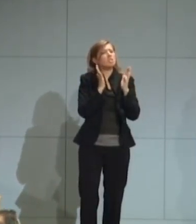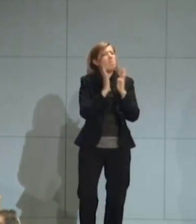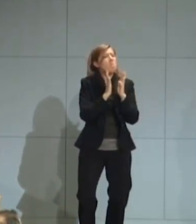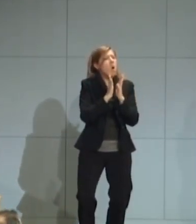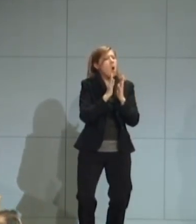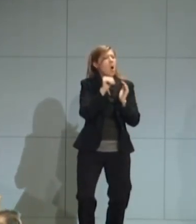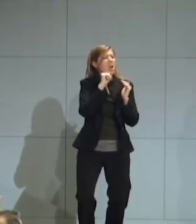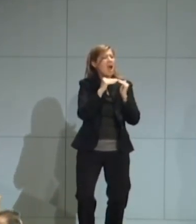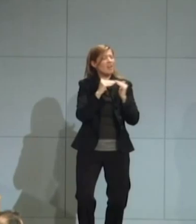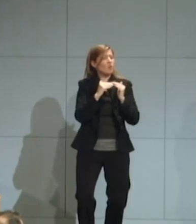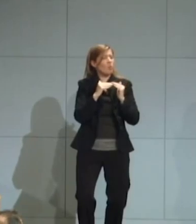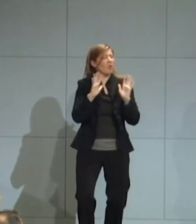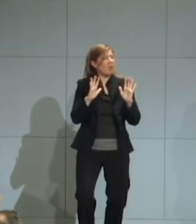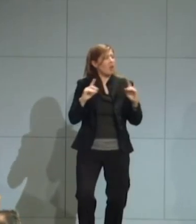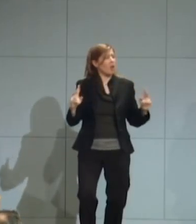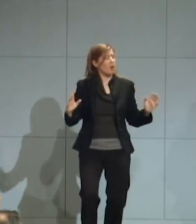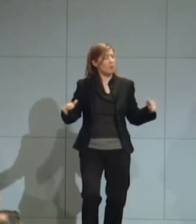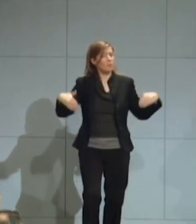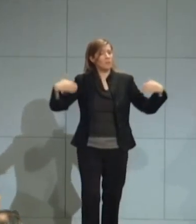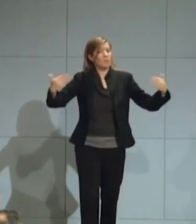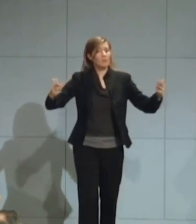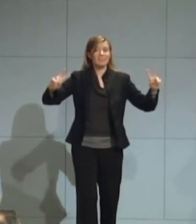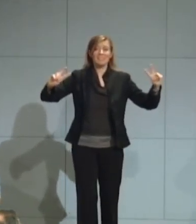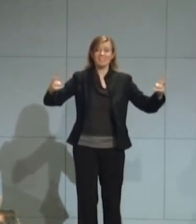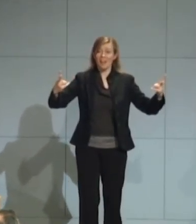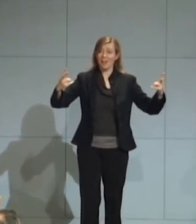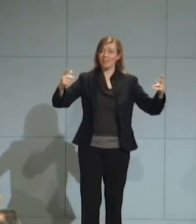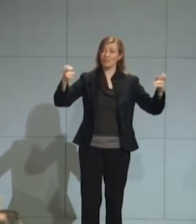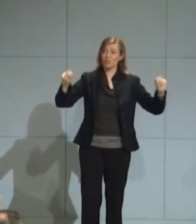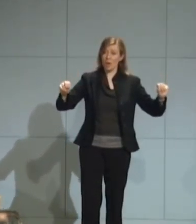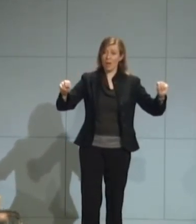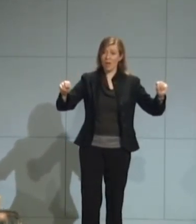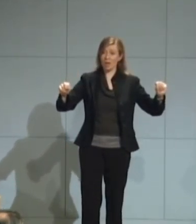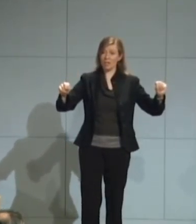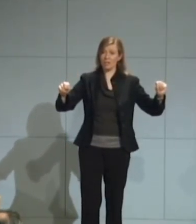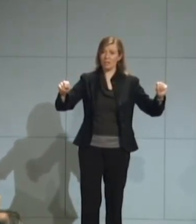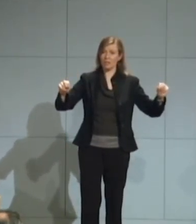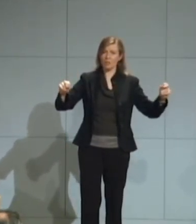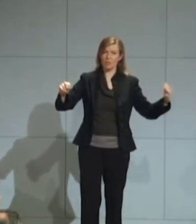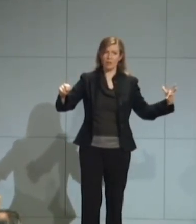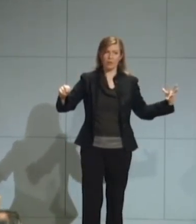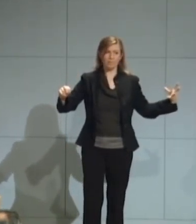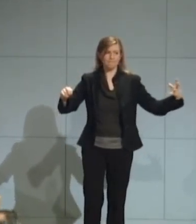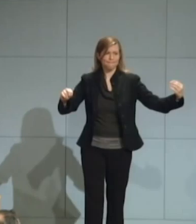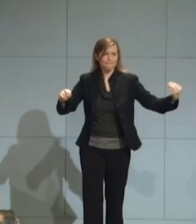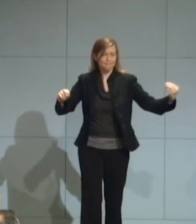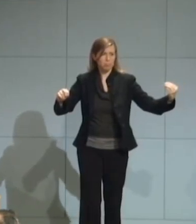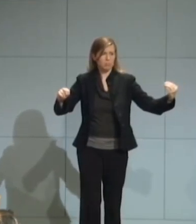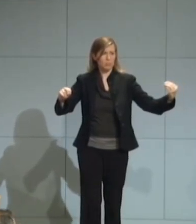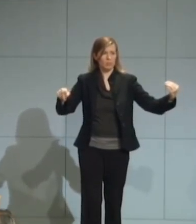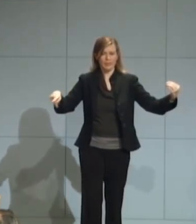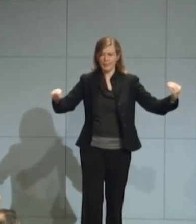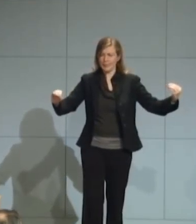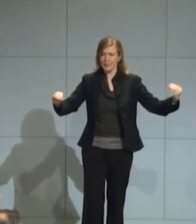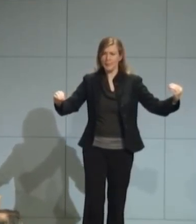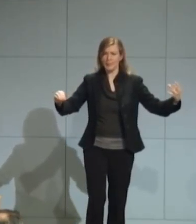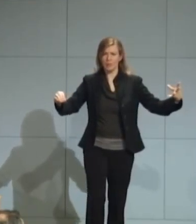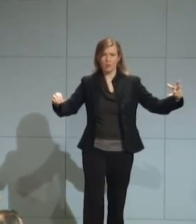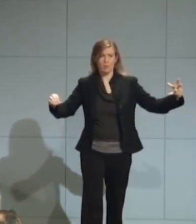of racial oppression, including enslavement, but also segregation and other forms of